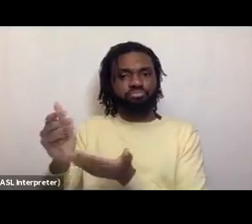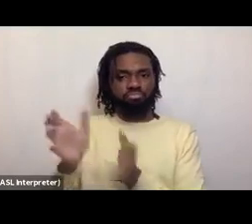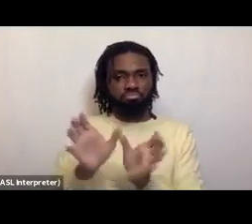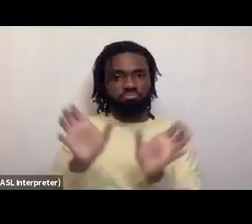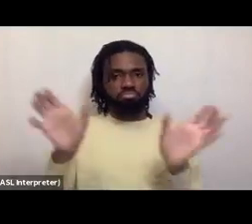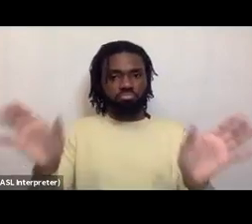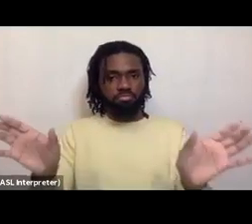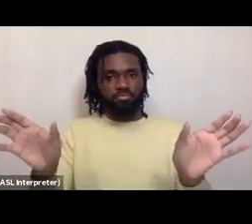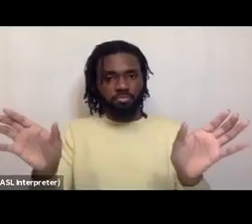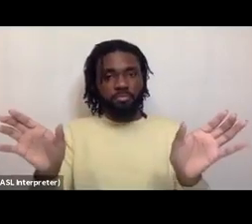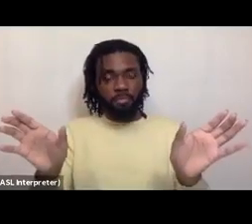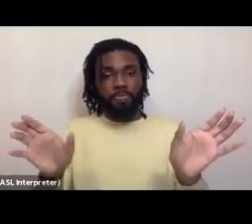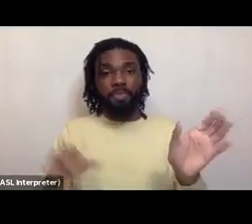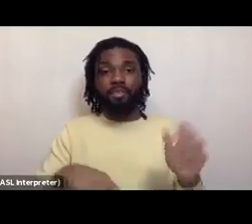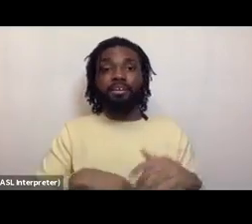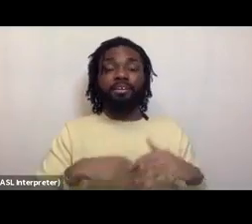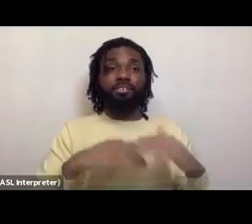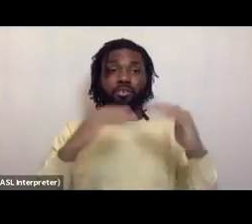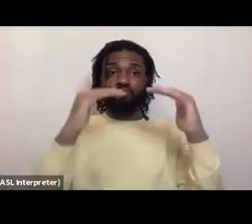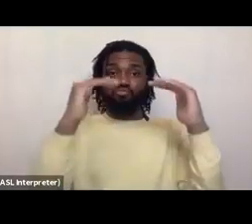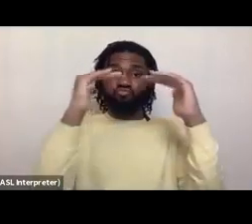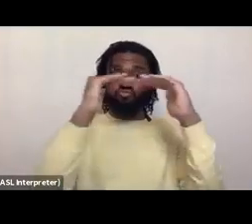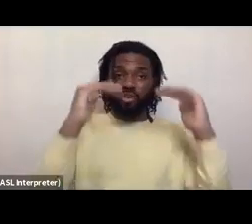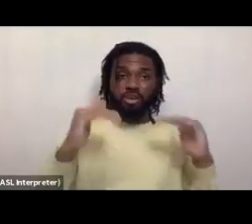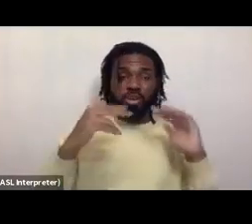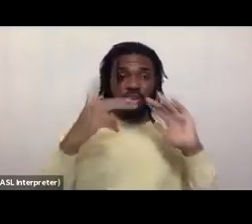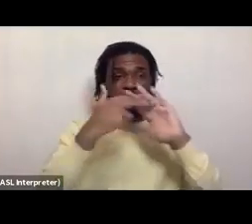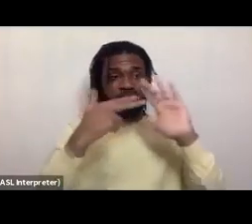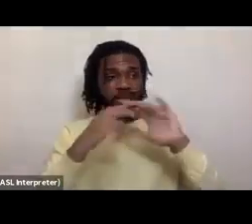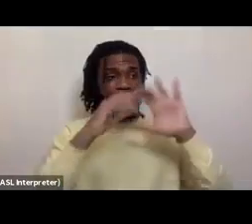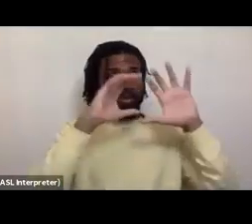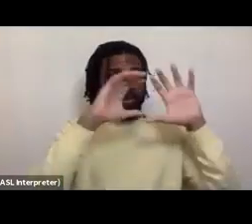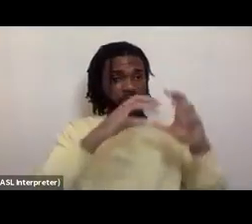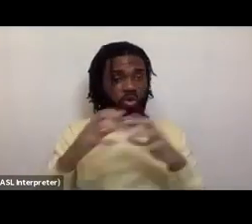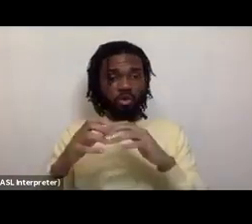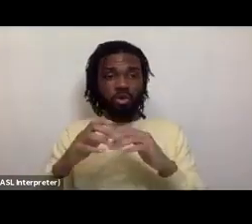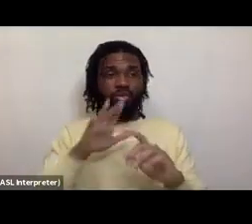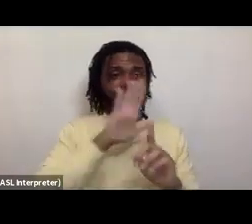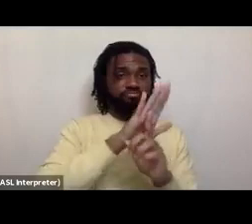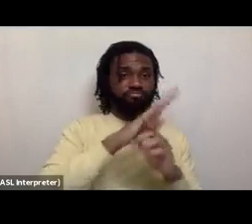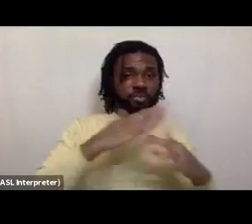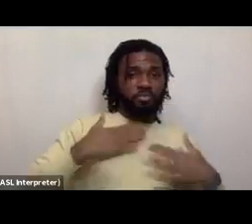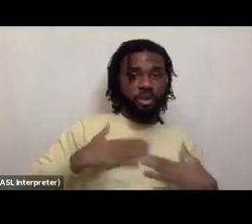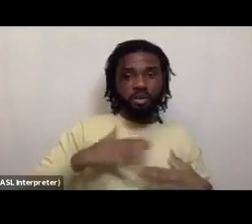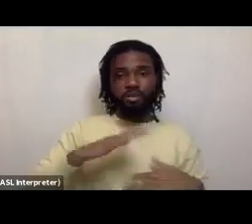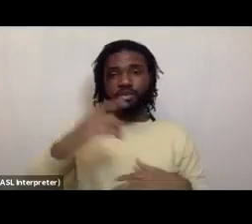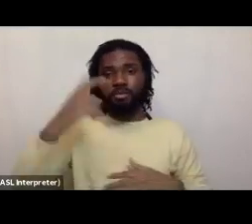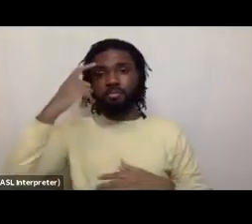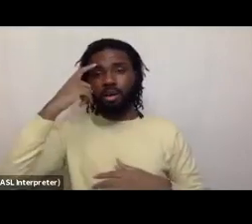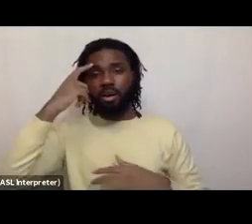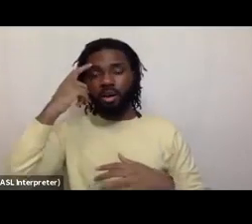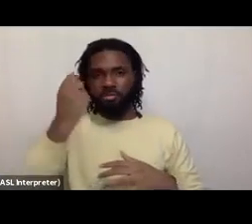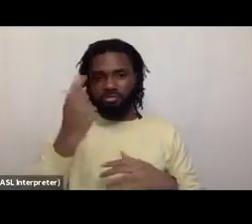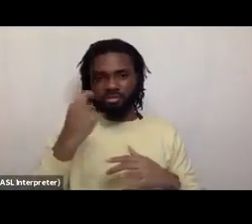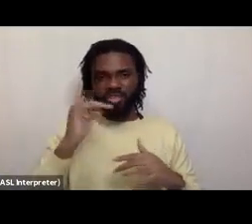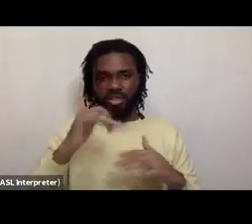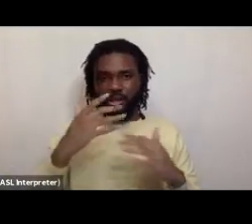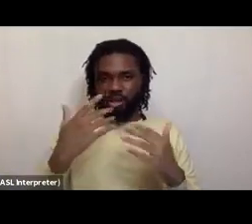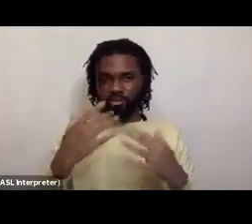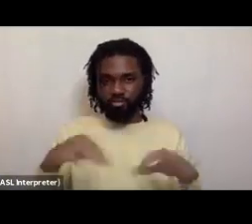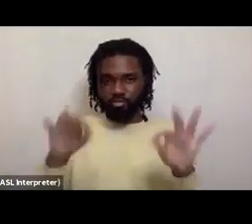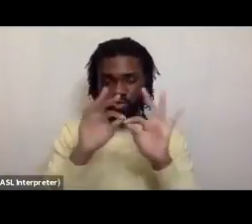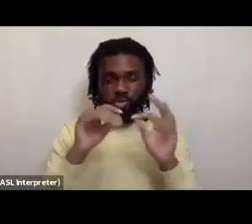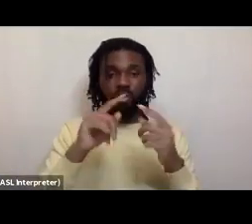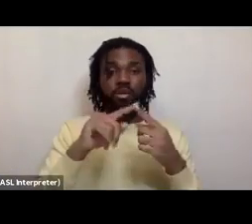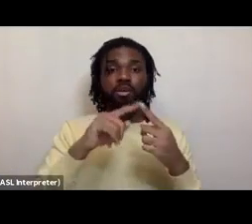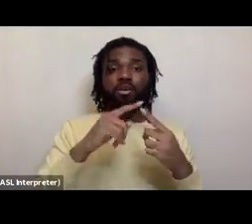that ranking and categorizing of body minds, and I use that phrase deliberately because bodies and